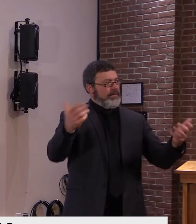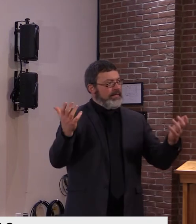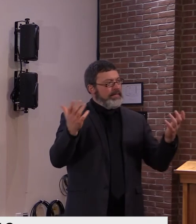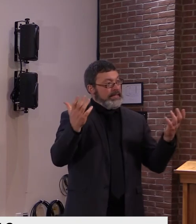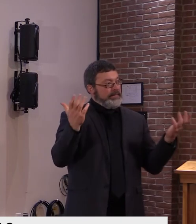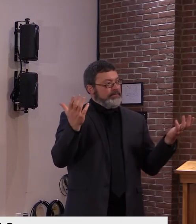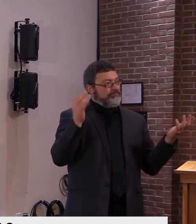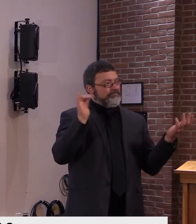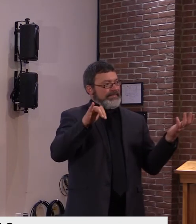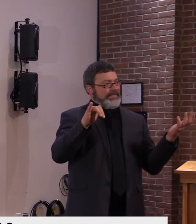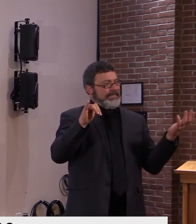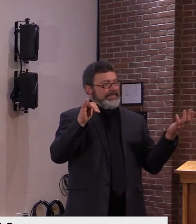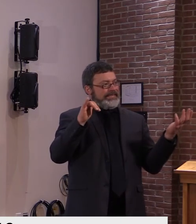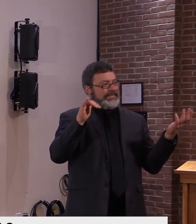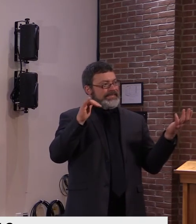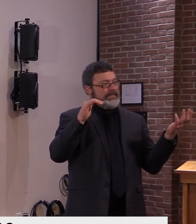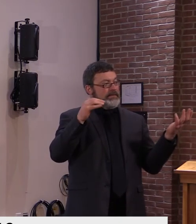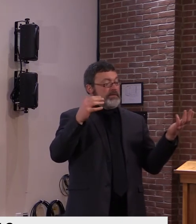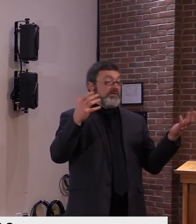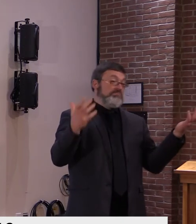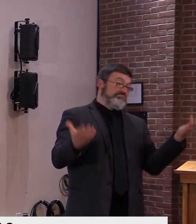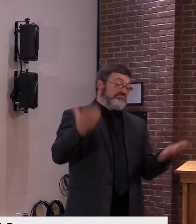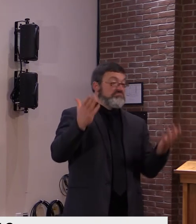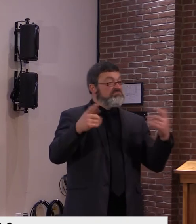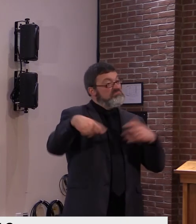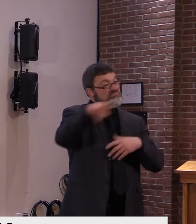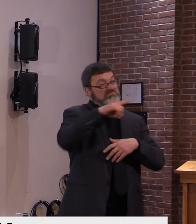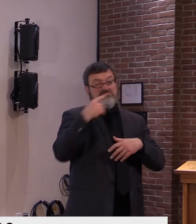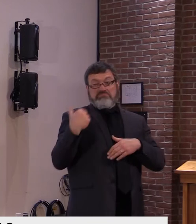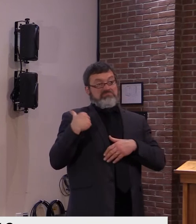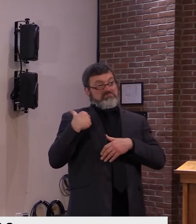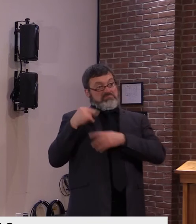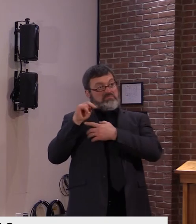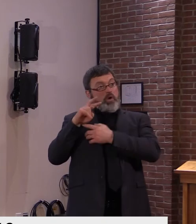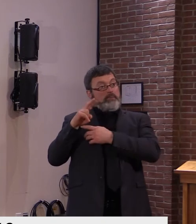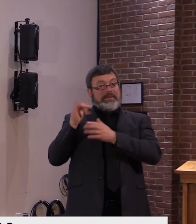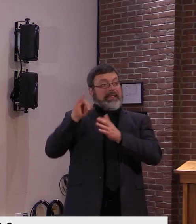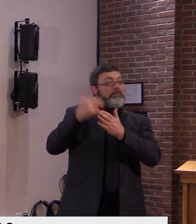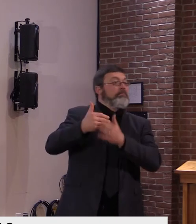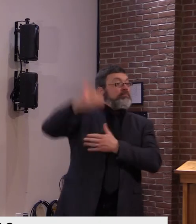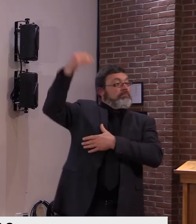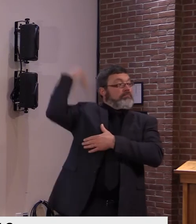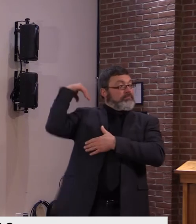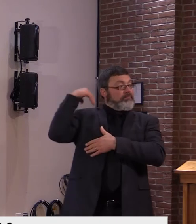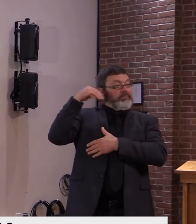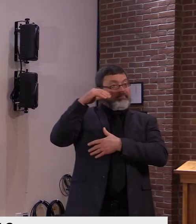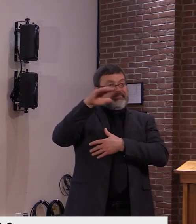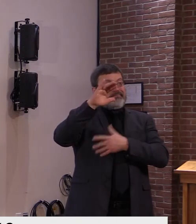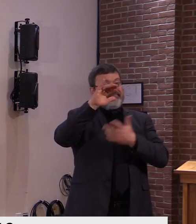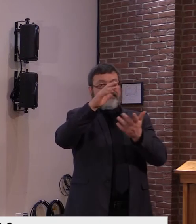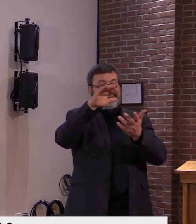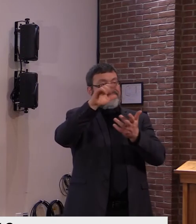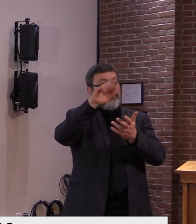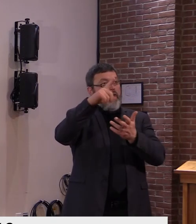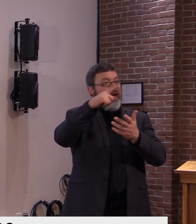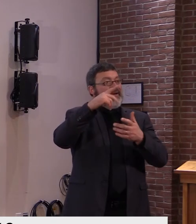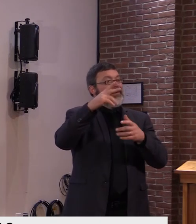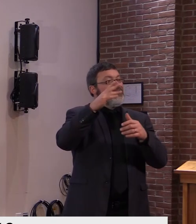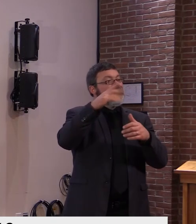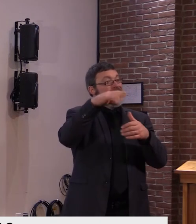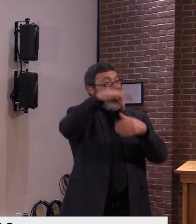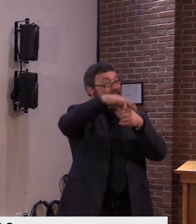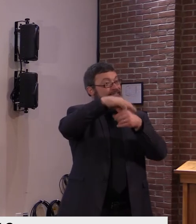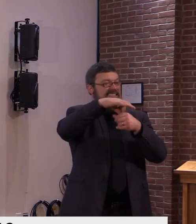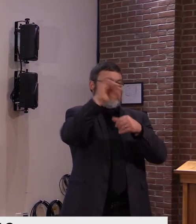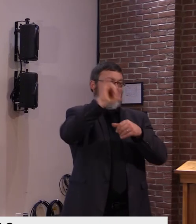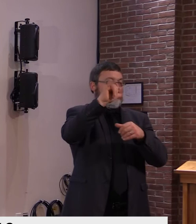ballot type of approach, in a much like the general election, that we do it for town meeting. So I would